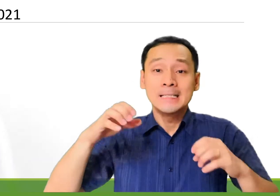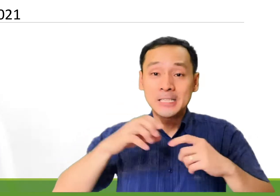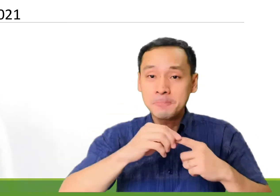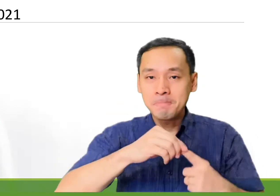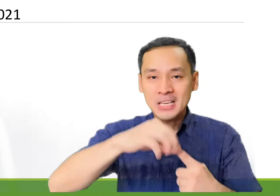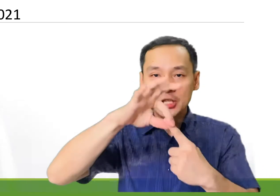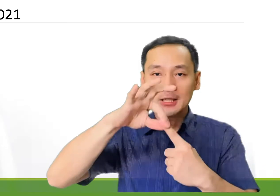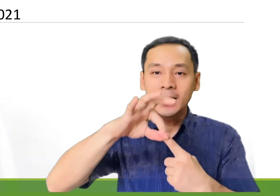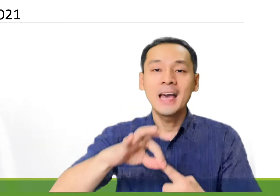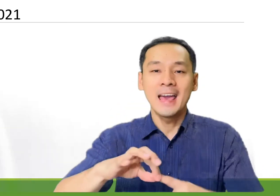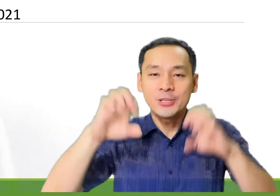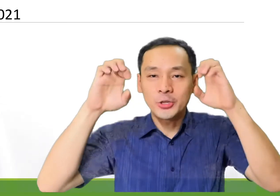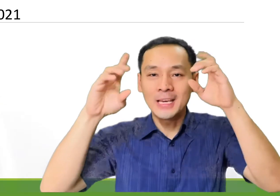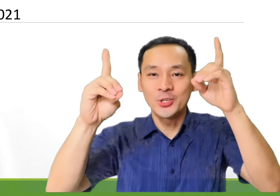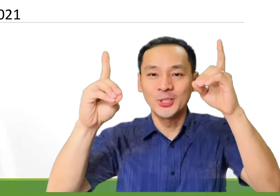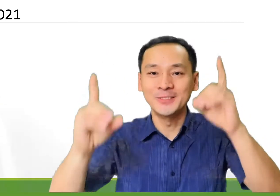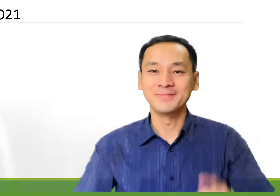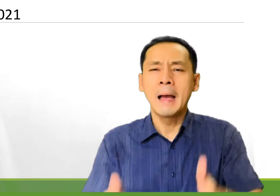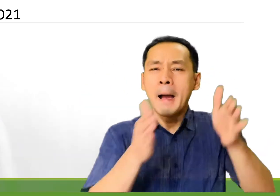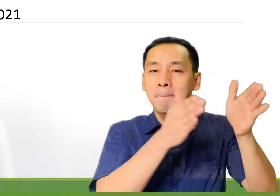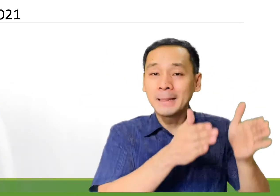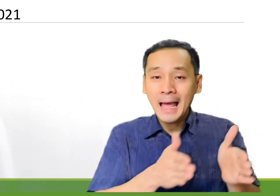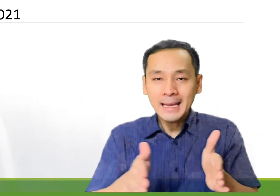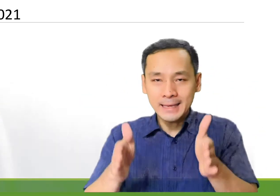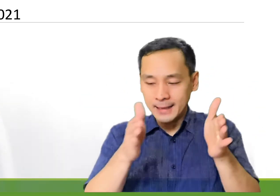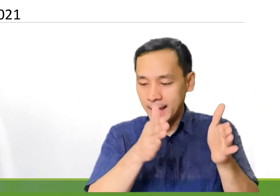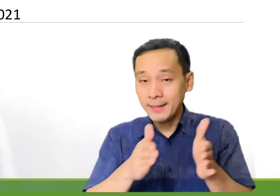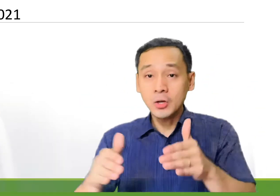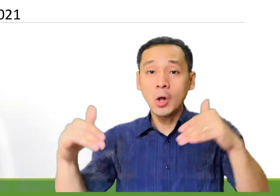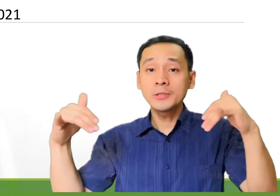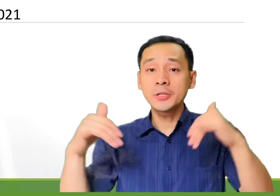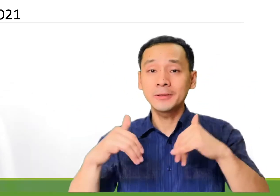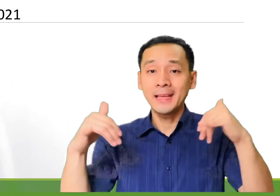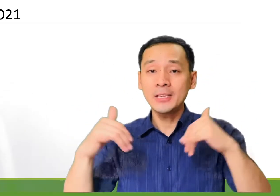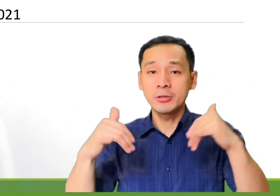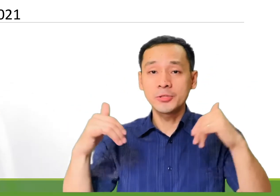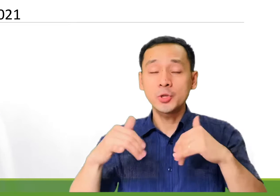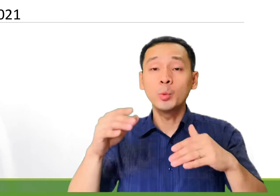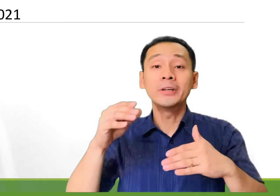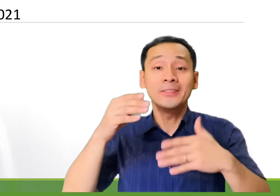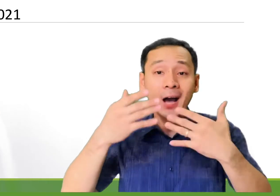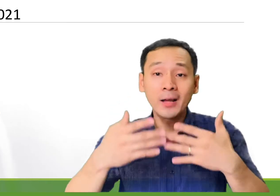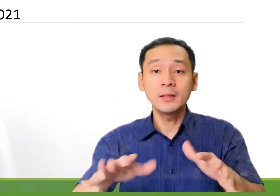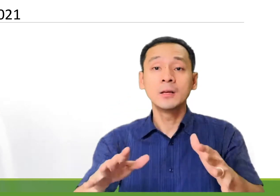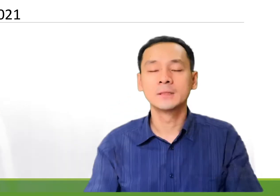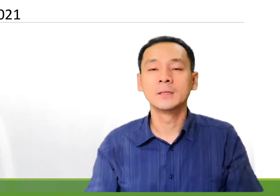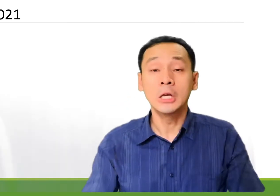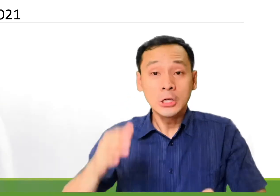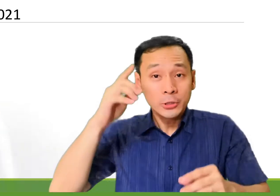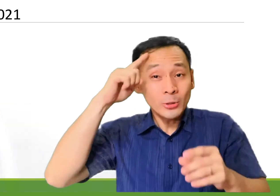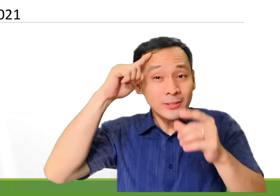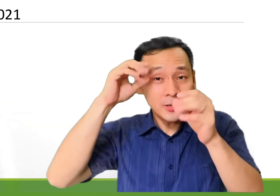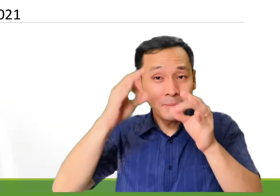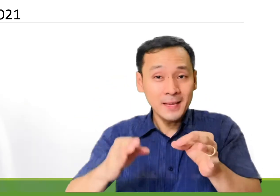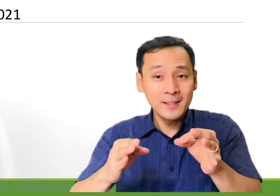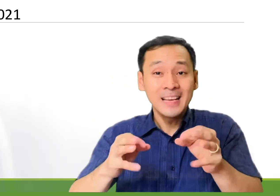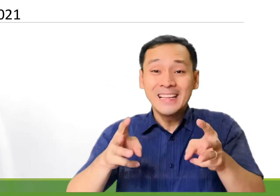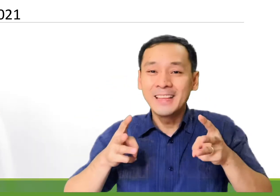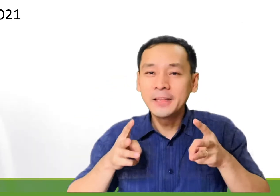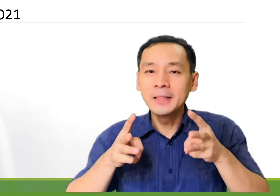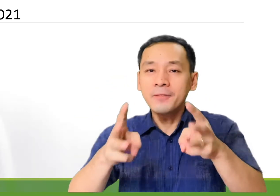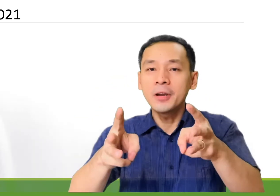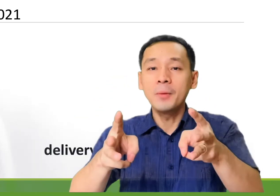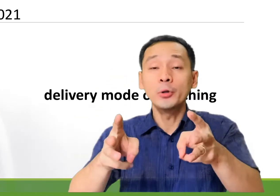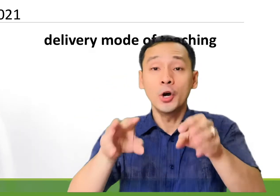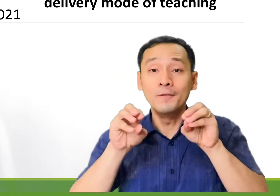the special education. Planning and consultations were done to determine